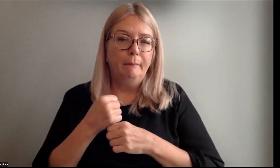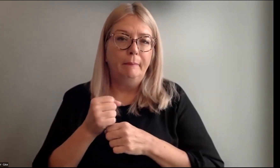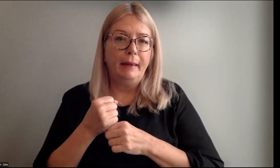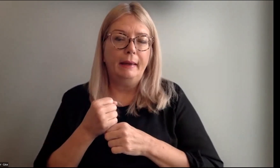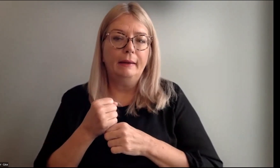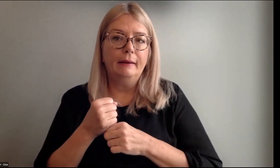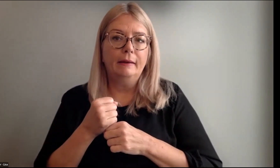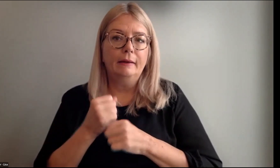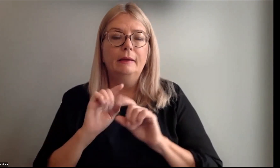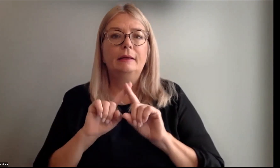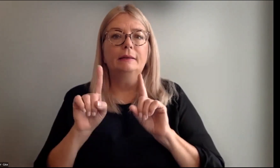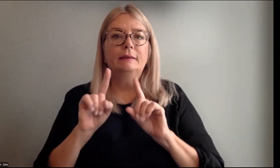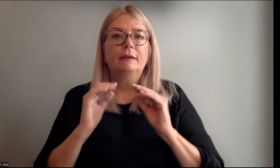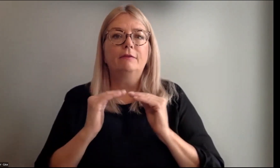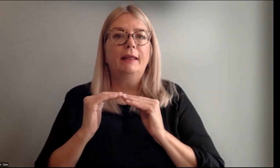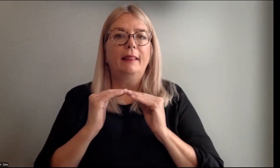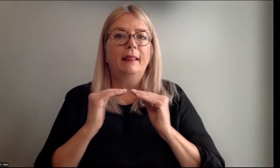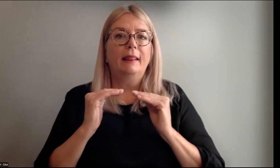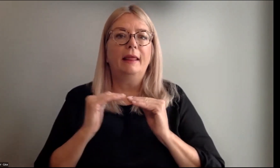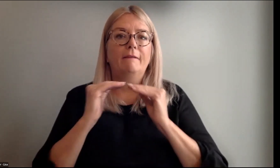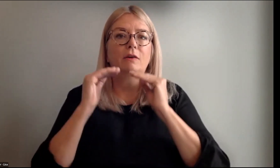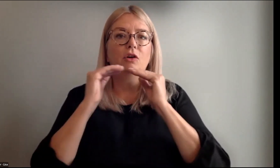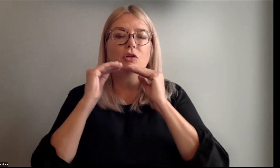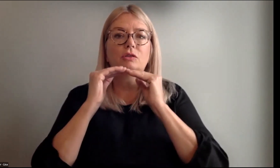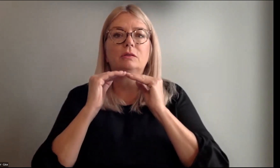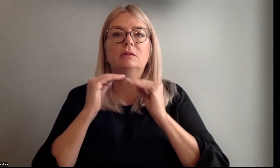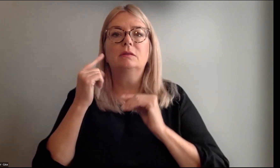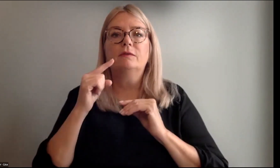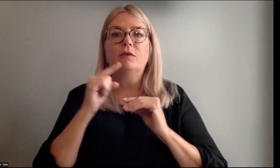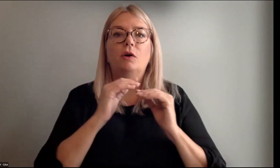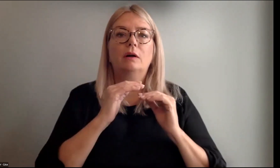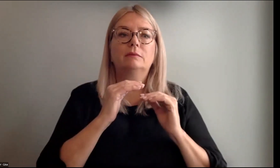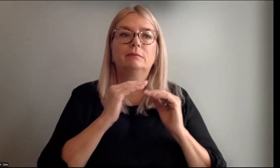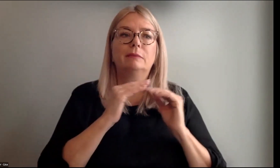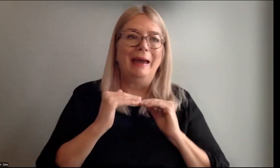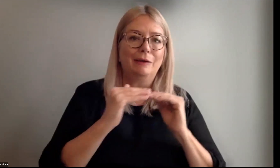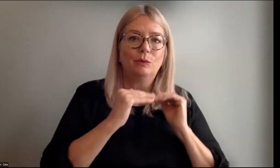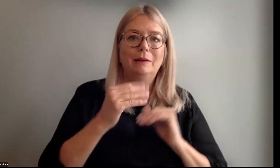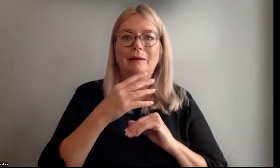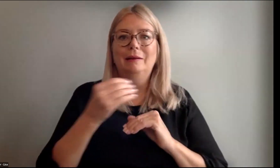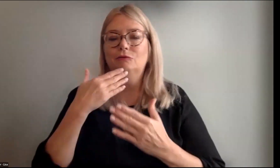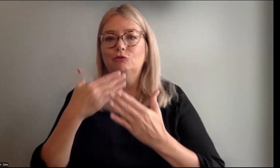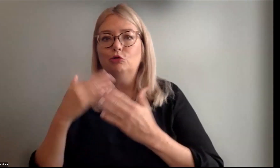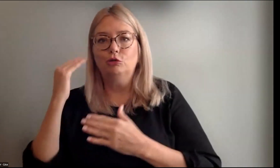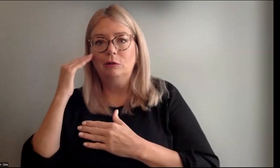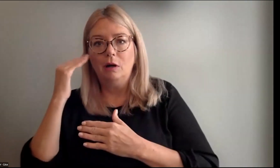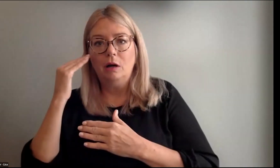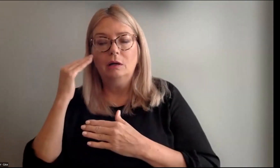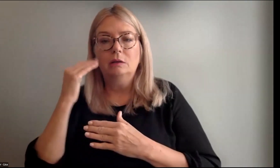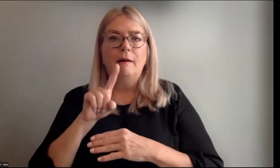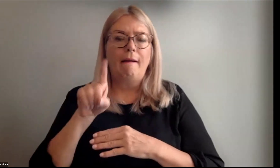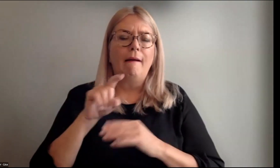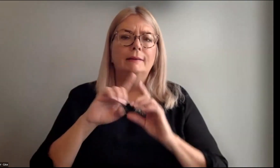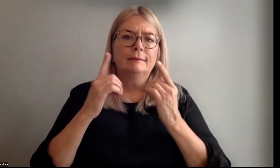cases, there are different levels of case for equity and good conscience. And so I just wanted to ask whether the department would